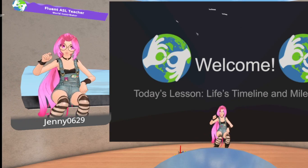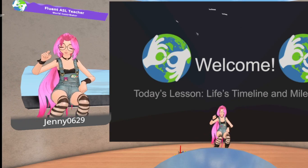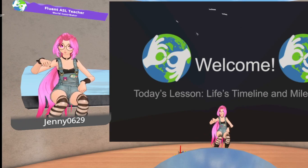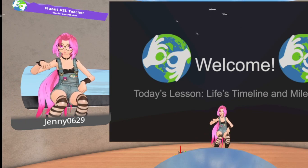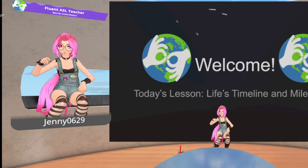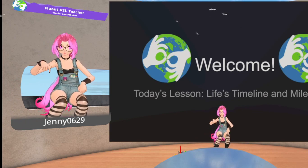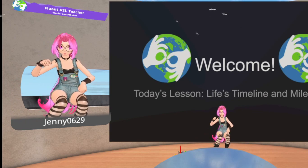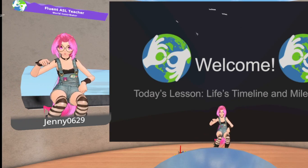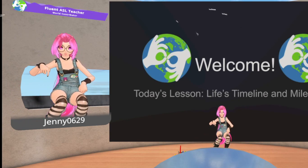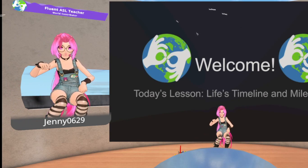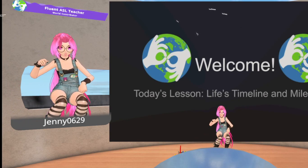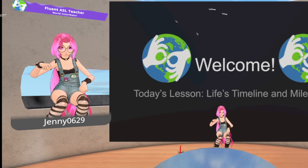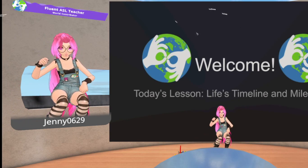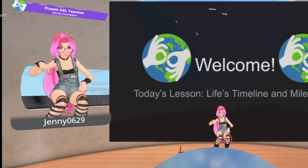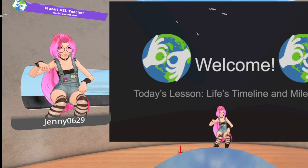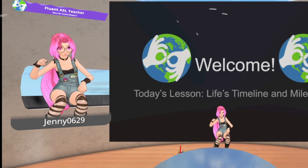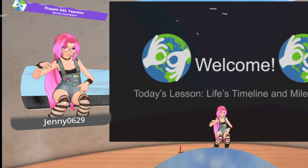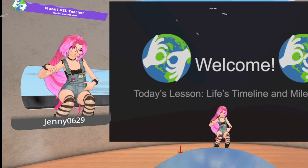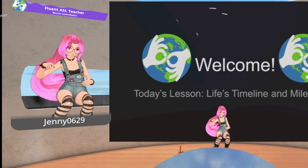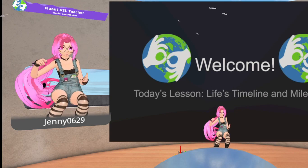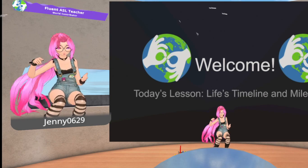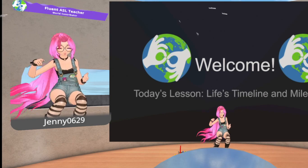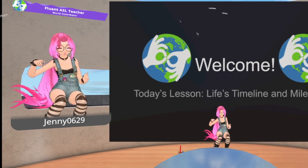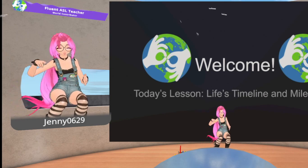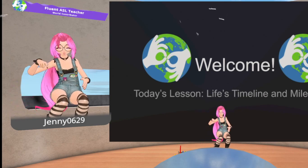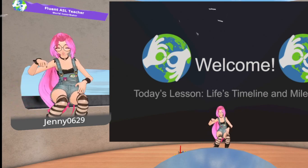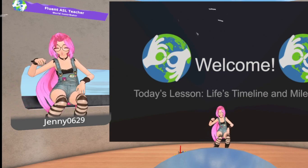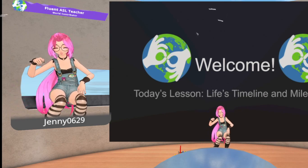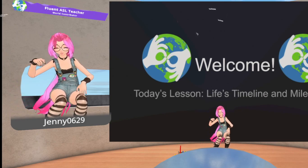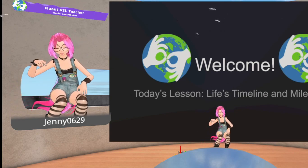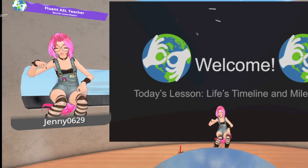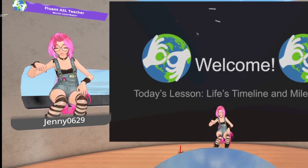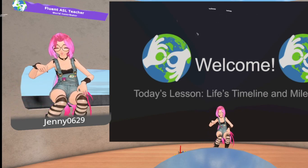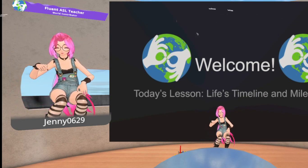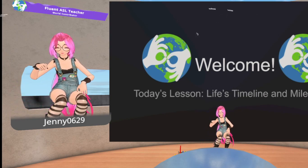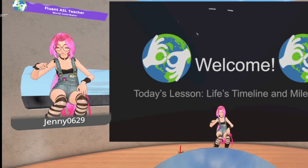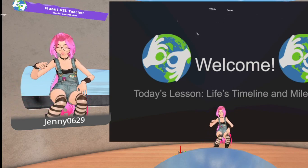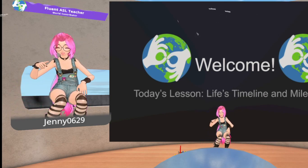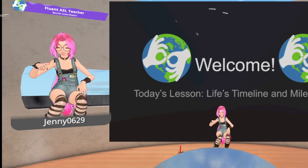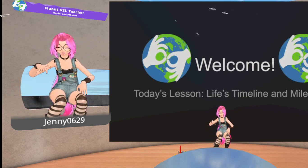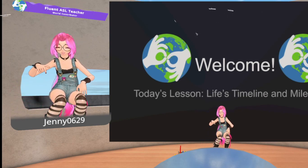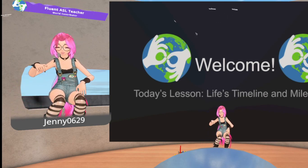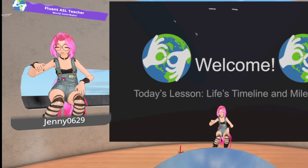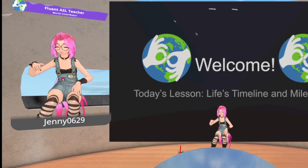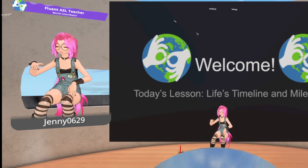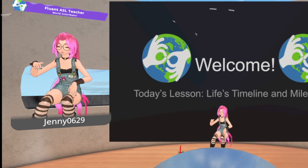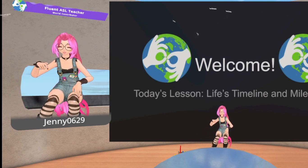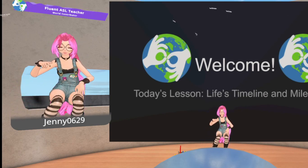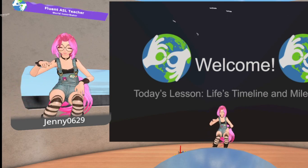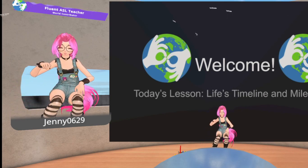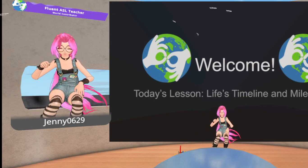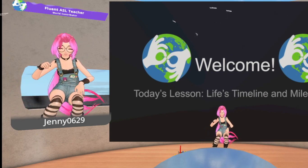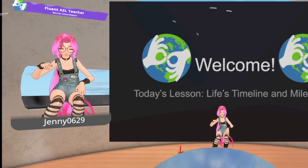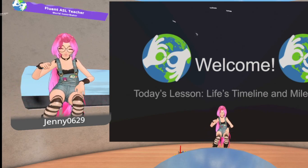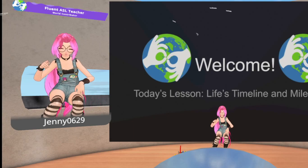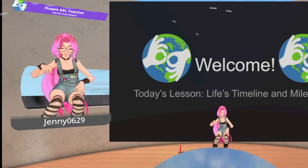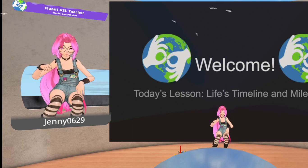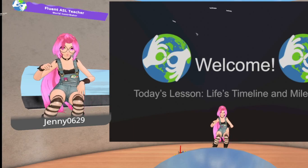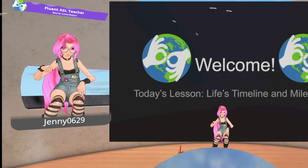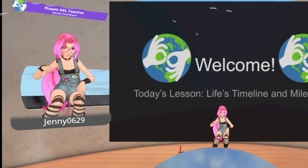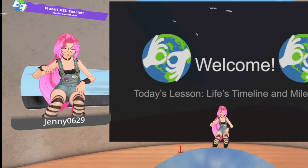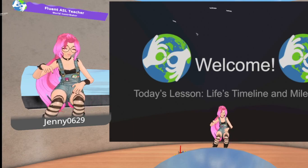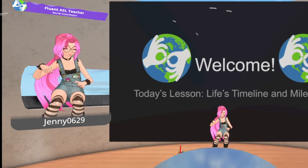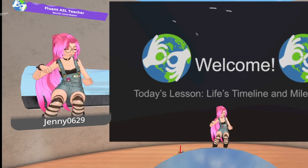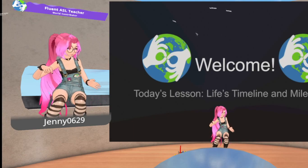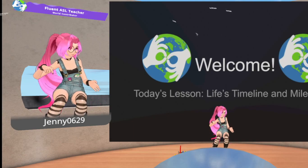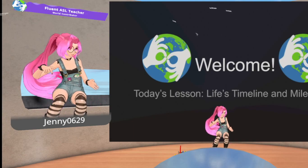bent finger, 2 times like this, or no, I guess not 2, just repeated. And then should is the same sign,